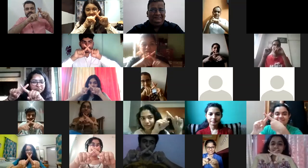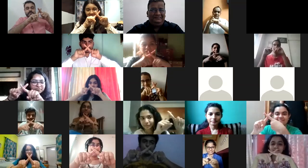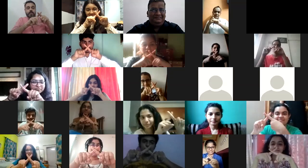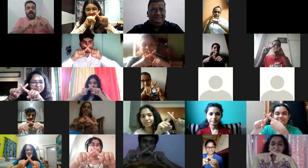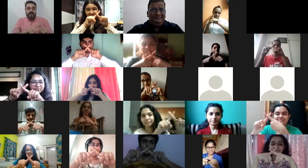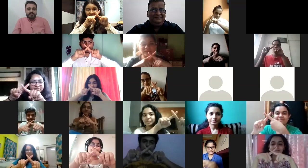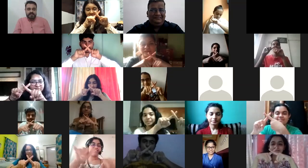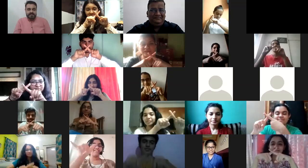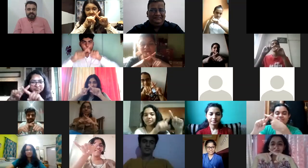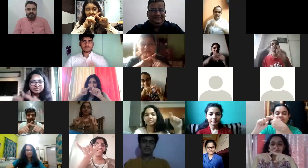Y.